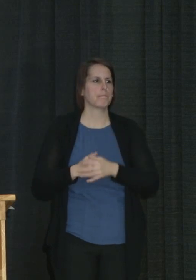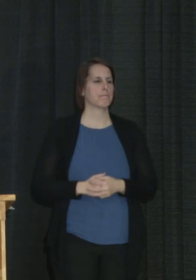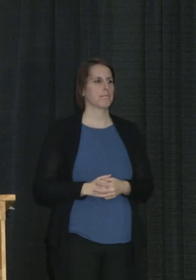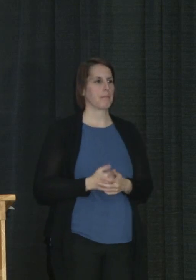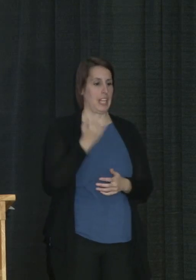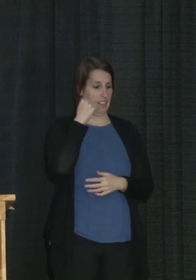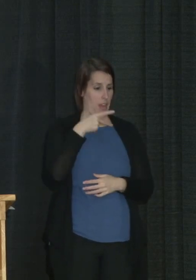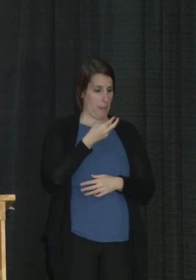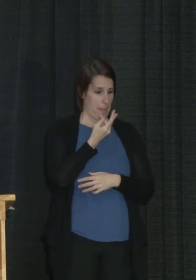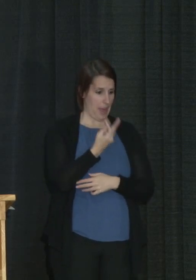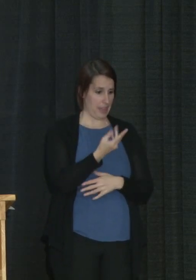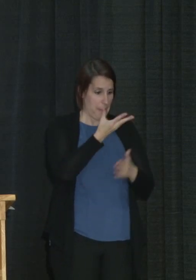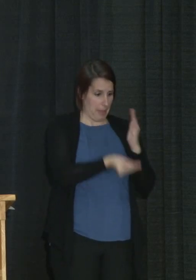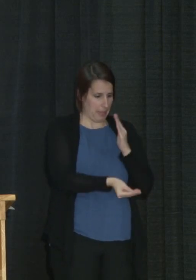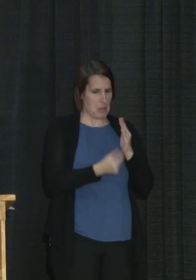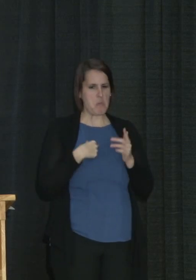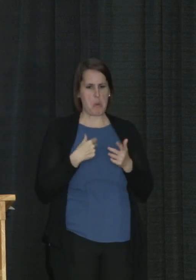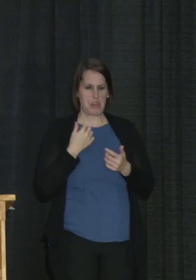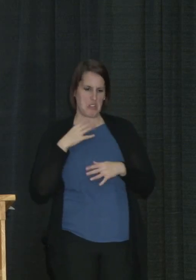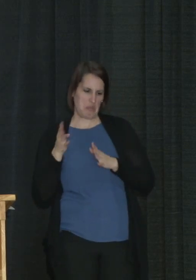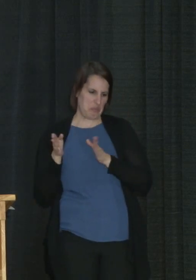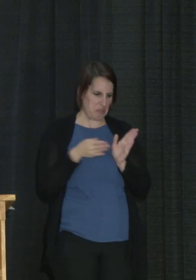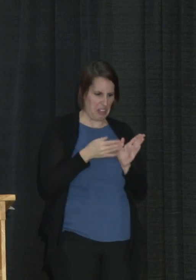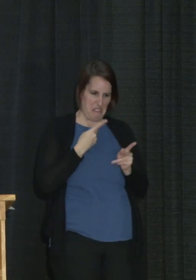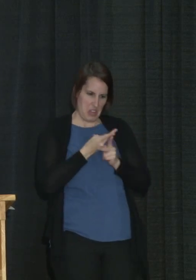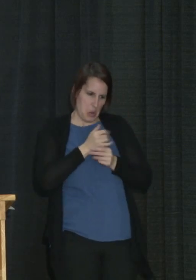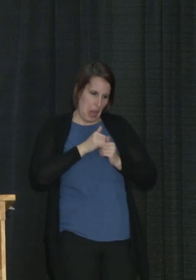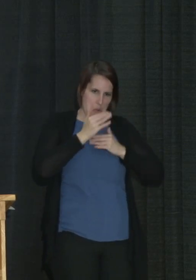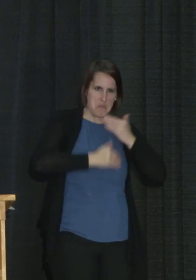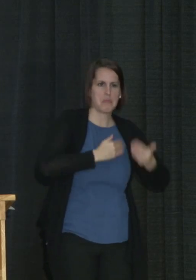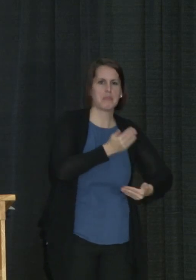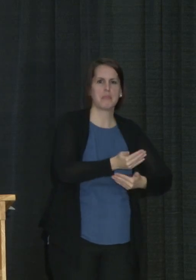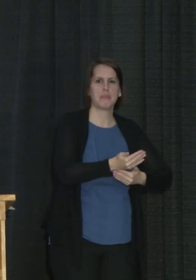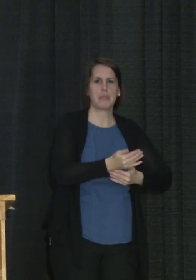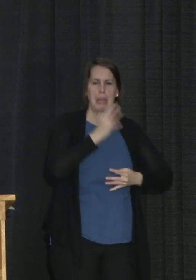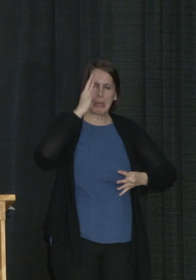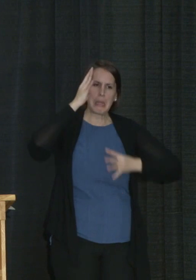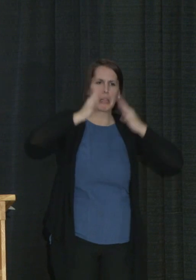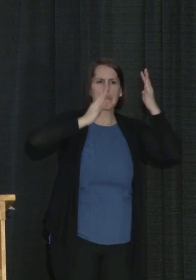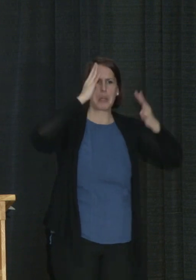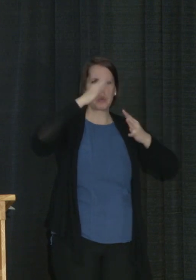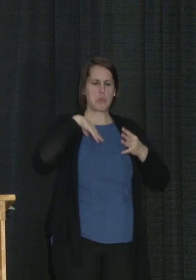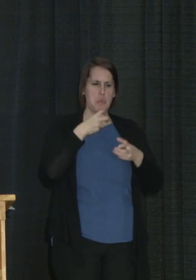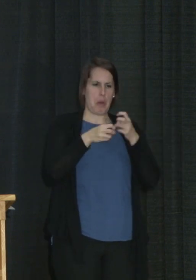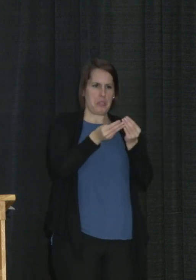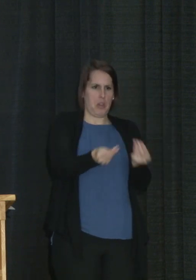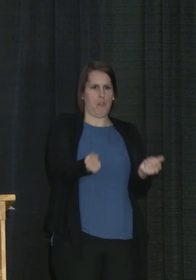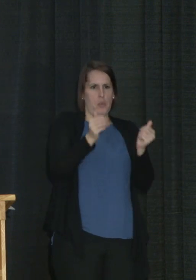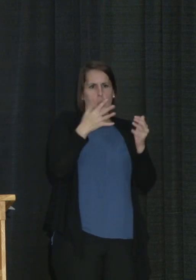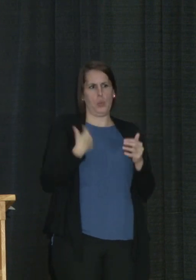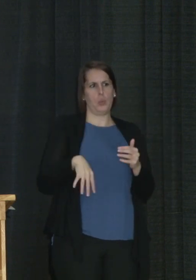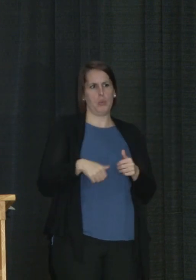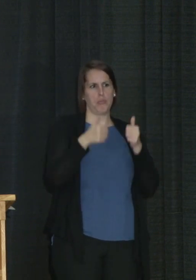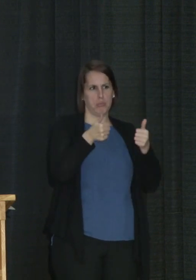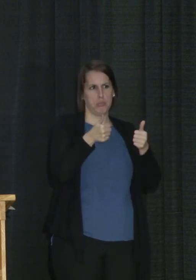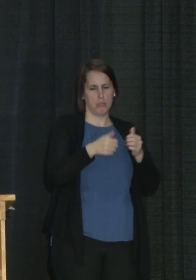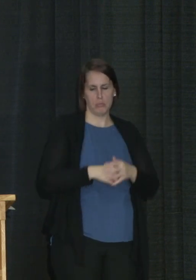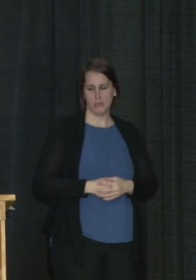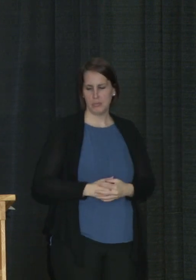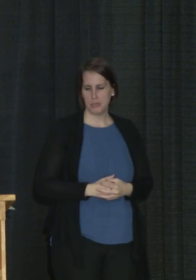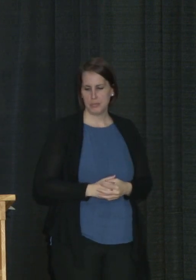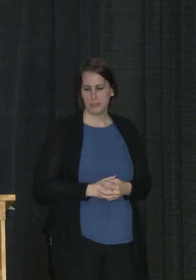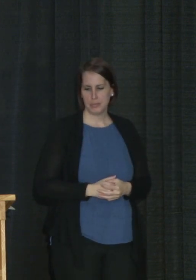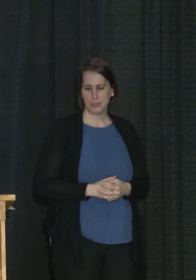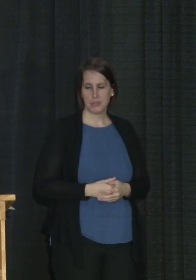doesn't exist, they make it. They are innovative, creative problem solvers. They don't